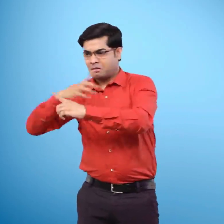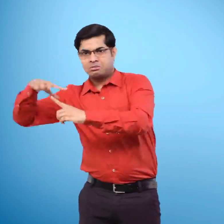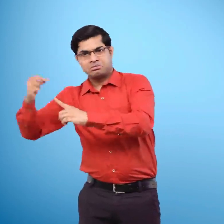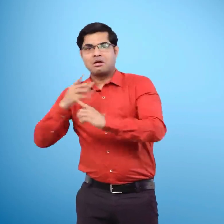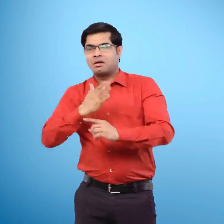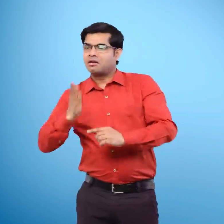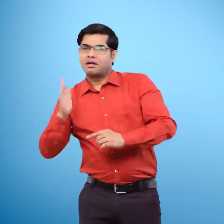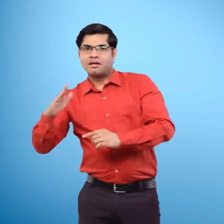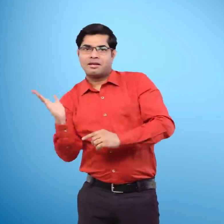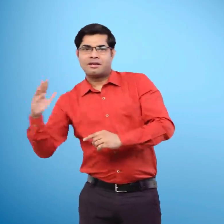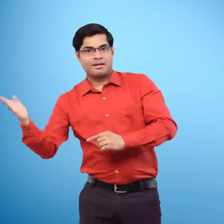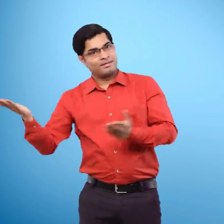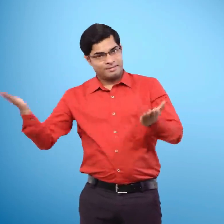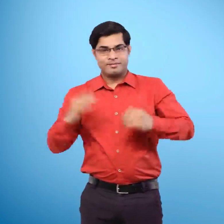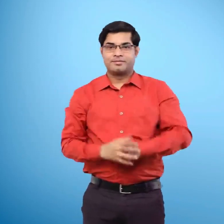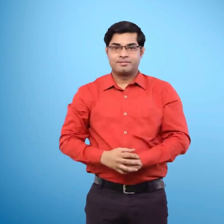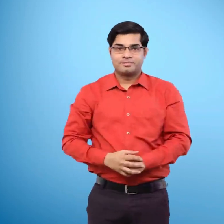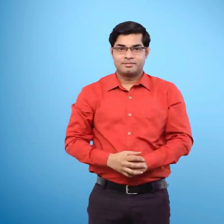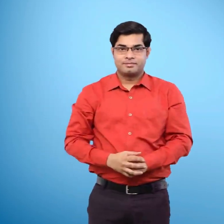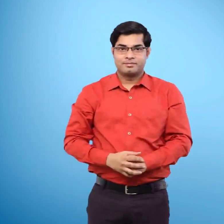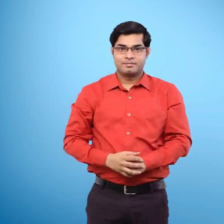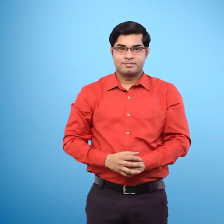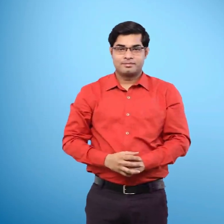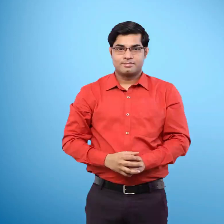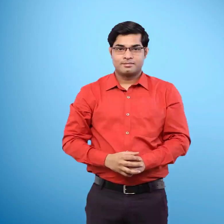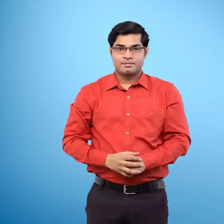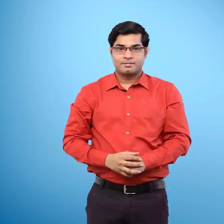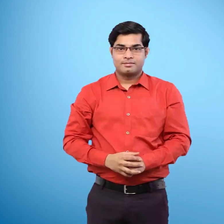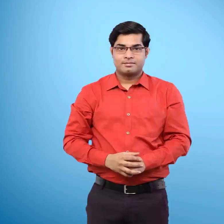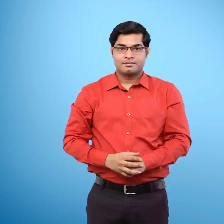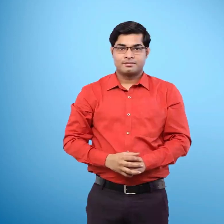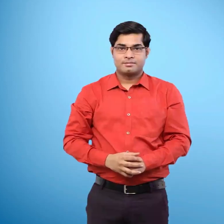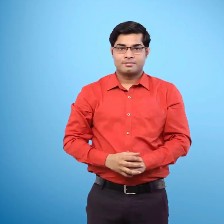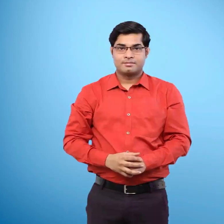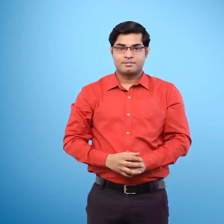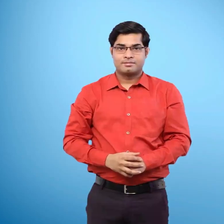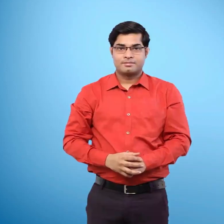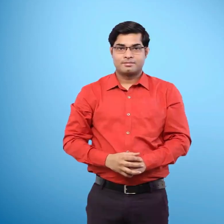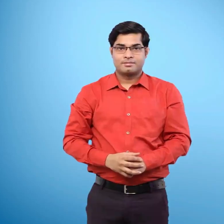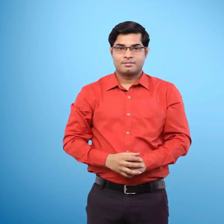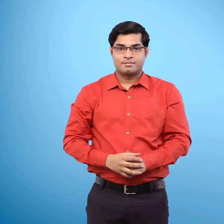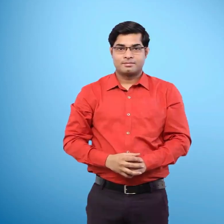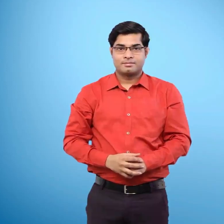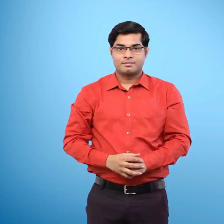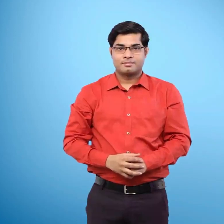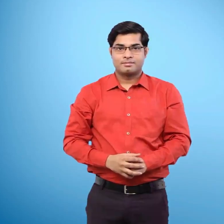alternatively. The pattern reads as top, bottom, top, bottom, top,